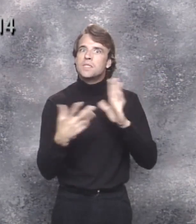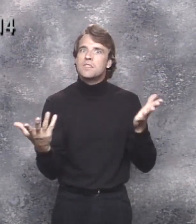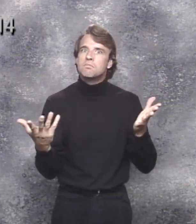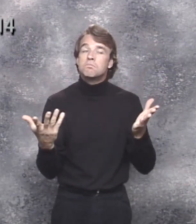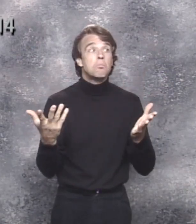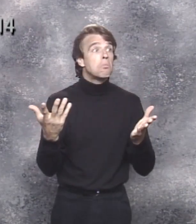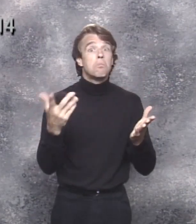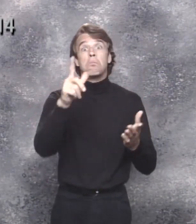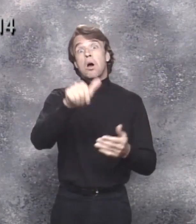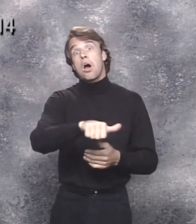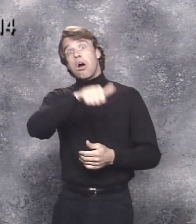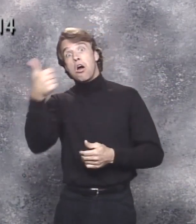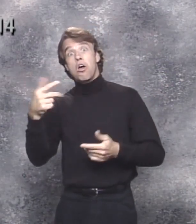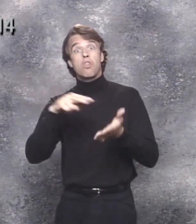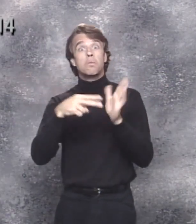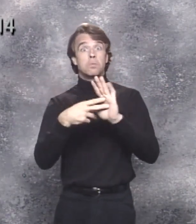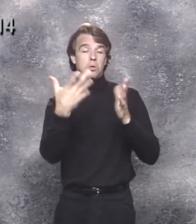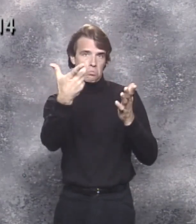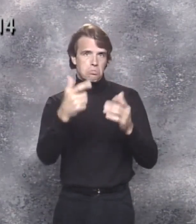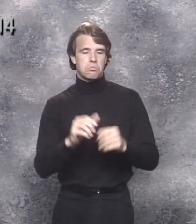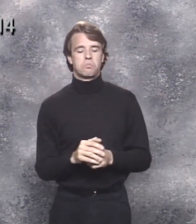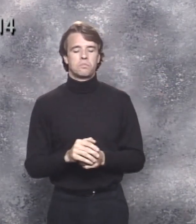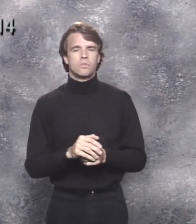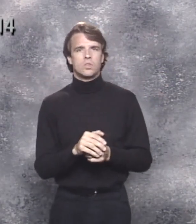A different meaning, you see? Well, here's another example.